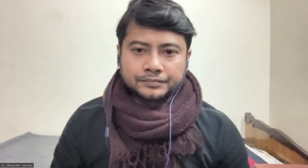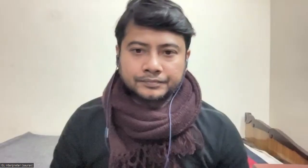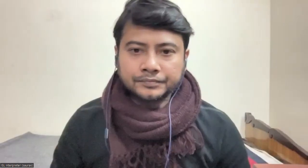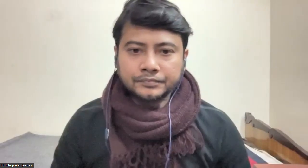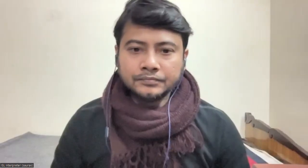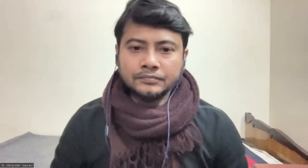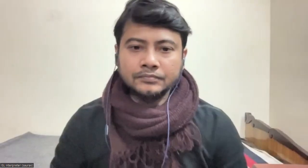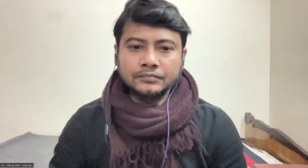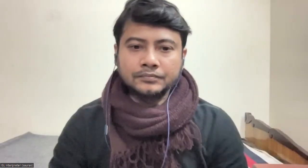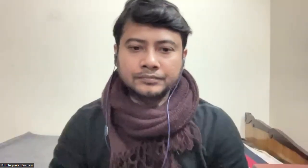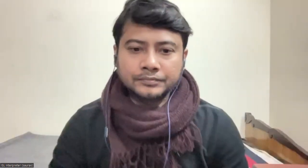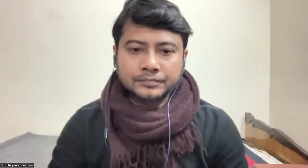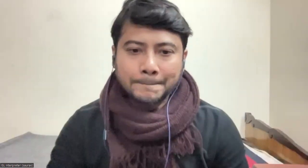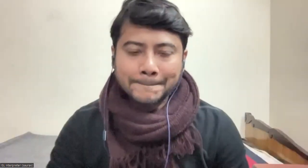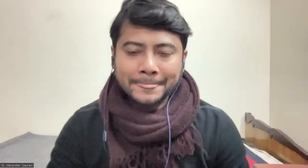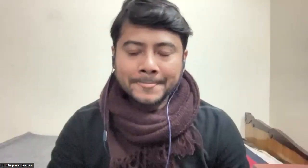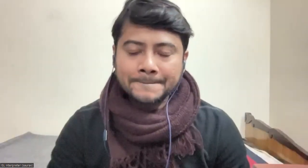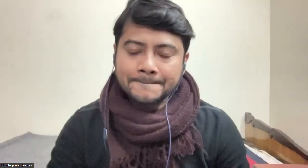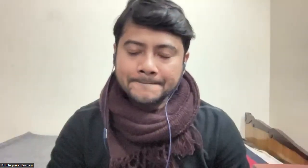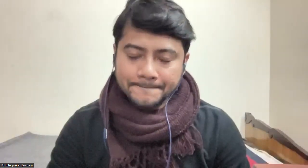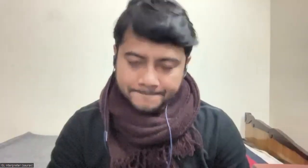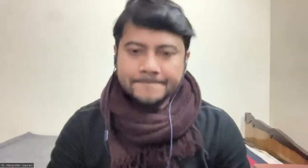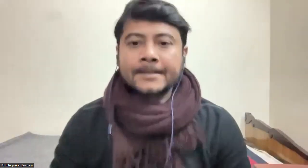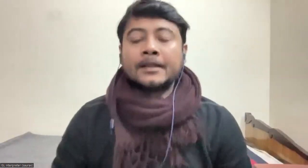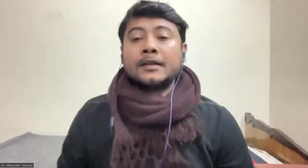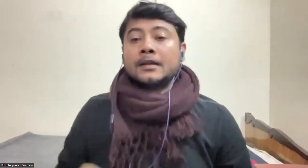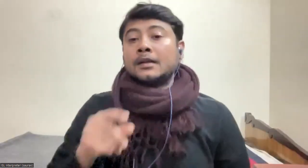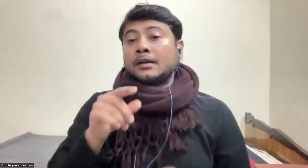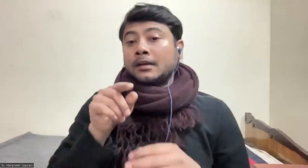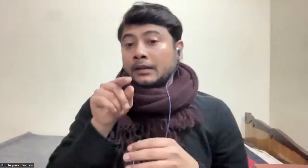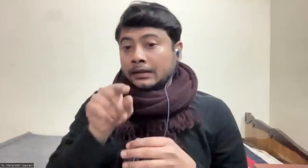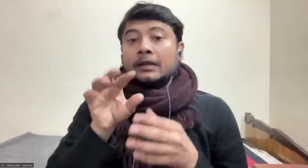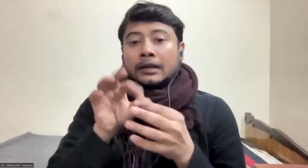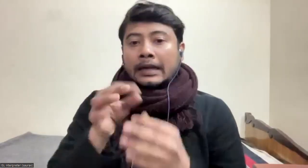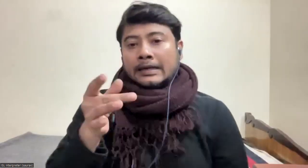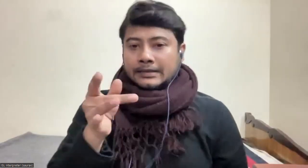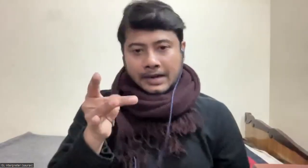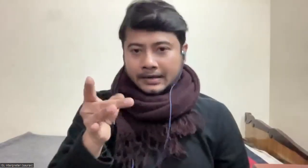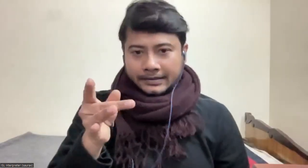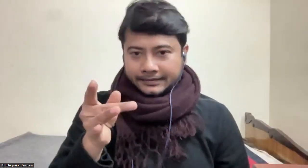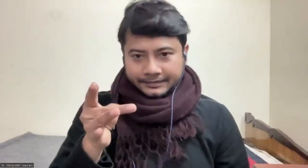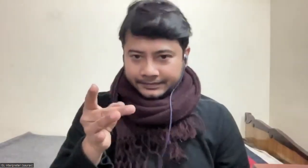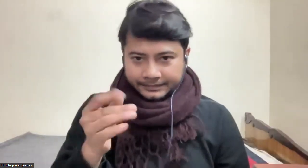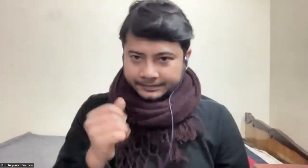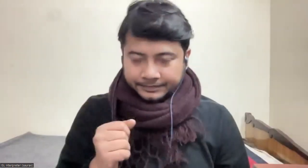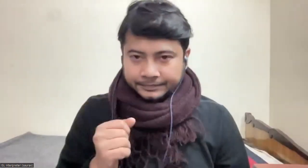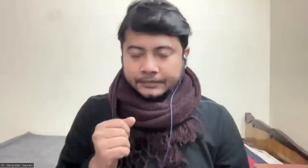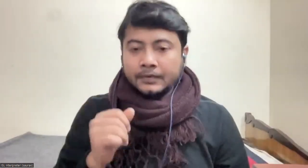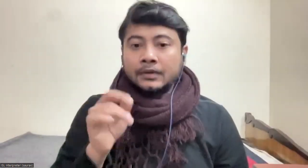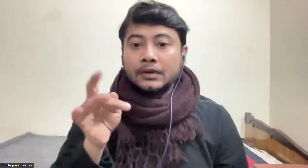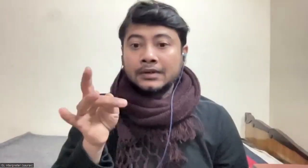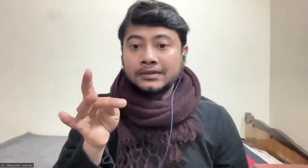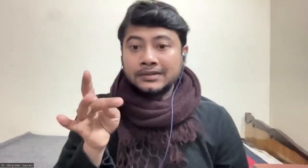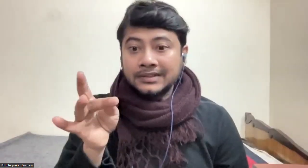So we get to understand that by uh, chanting is not for getting